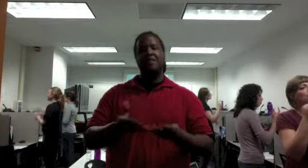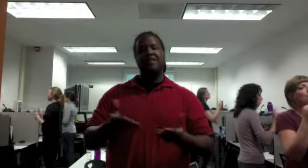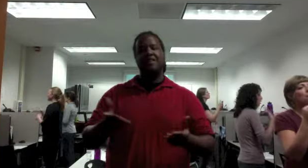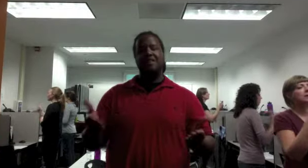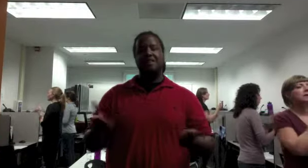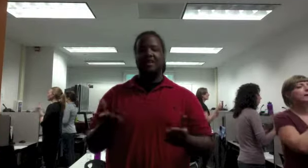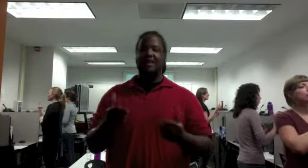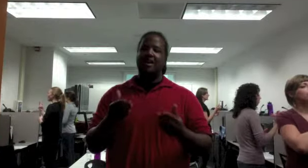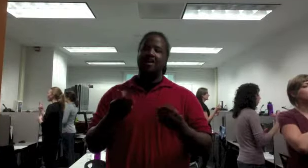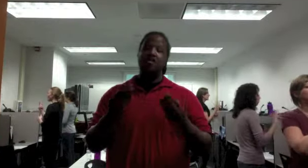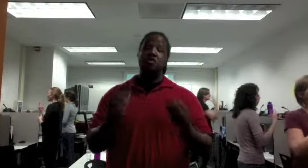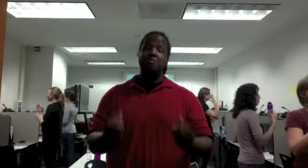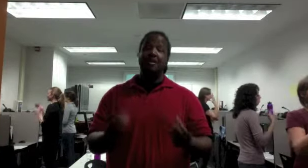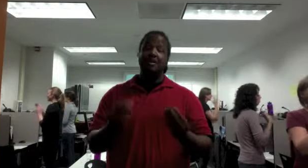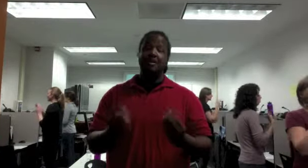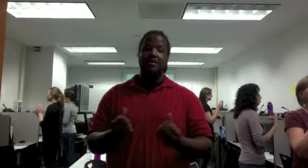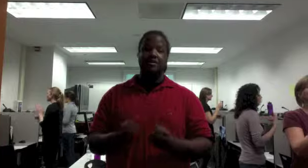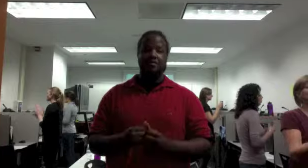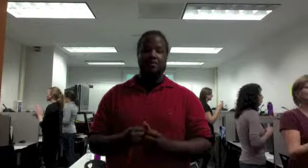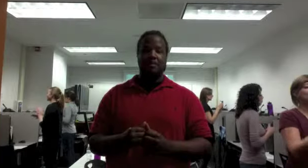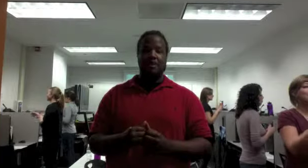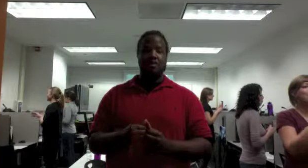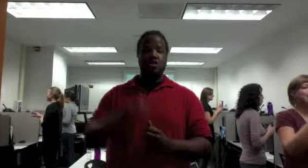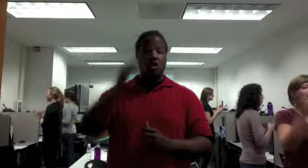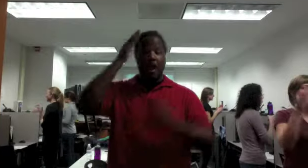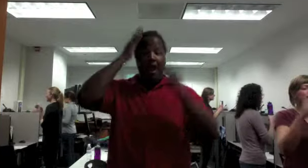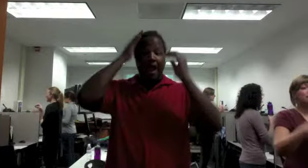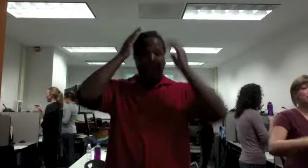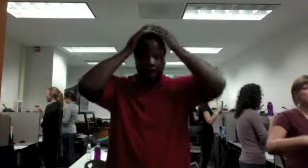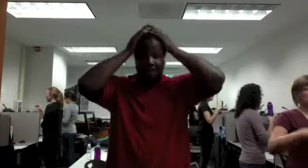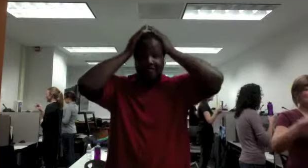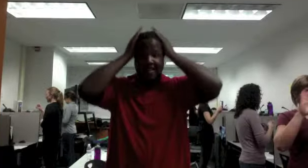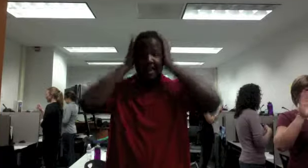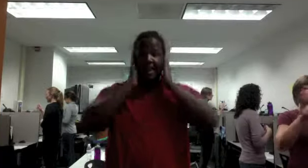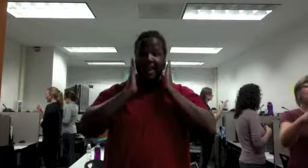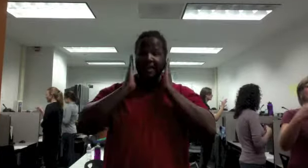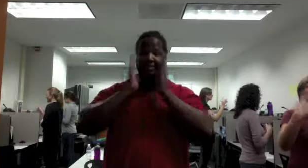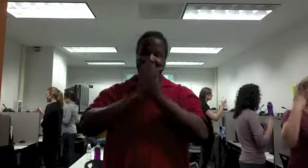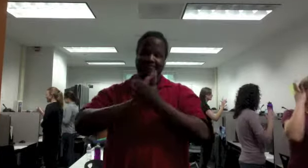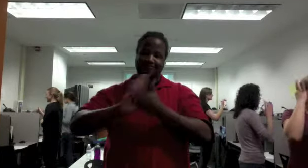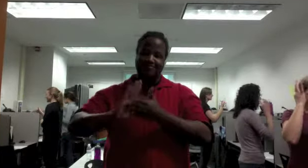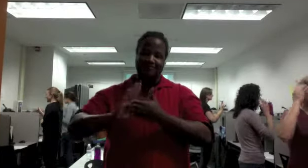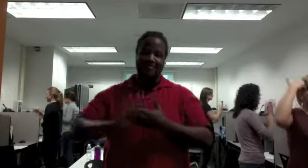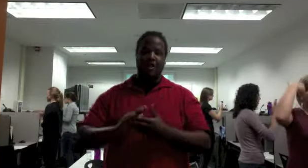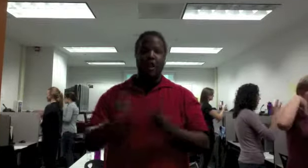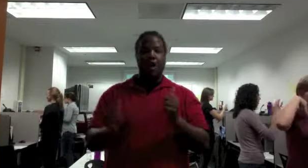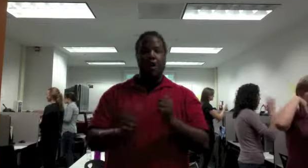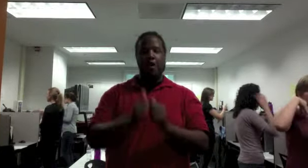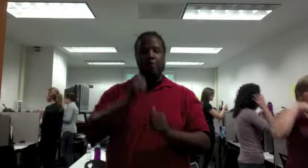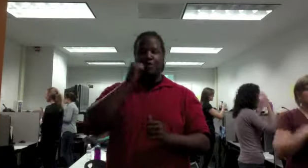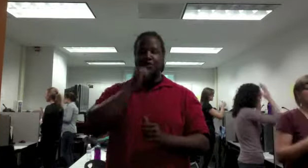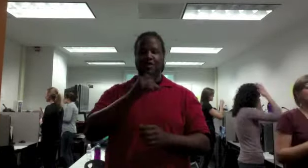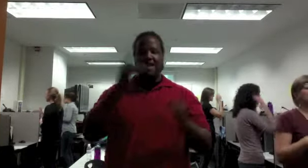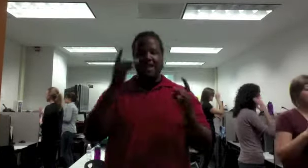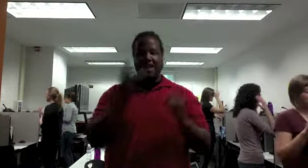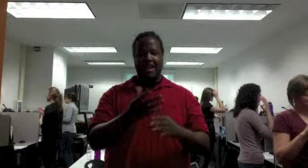What's one characteristic about humidity? What's humidity usually do? Flattens your hair.